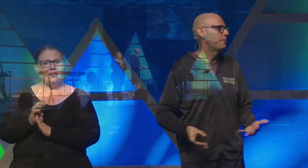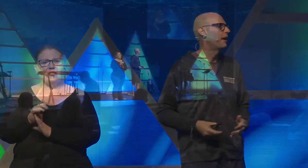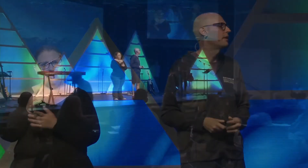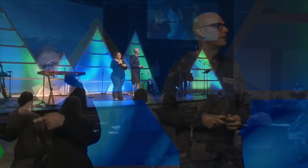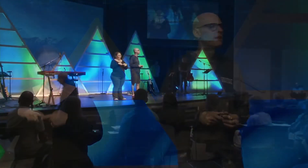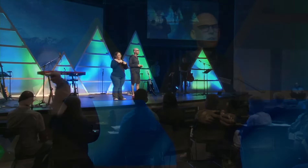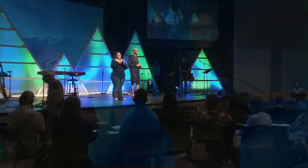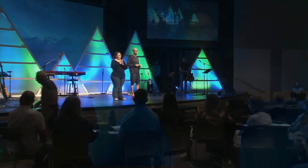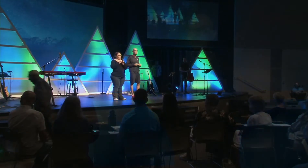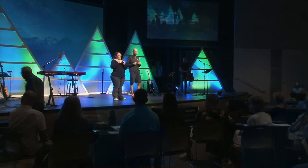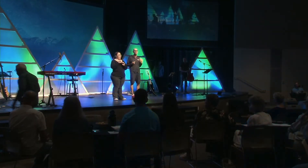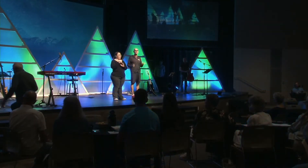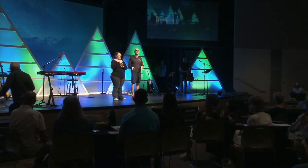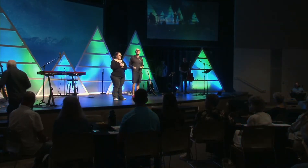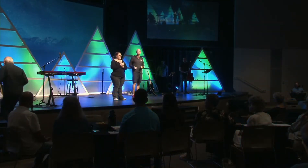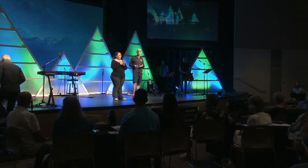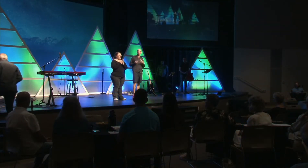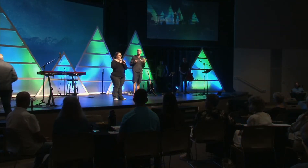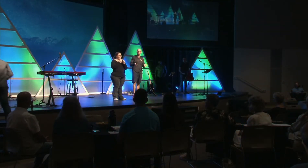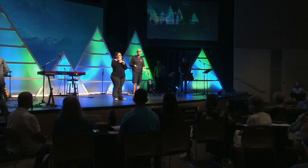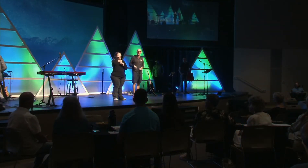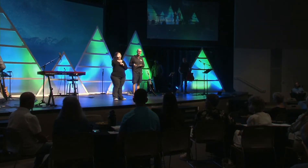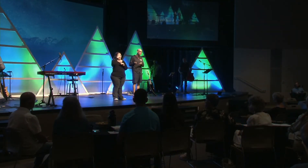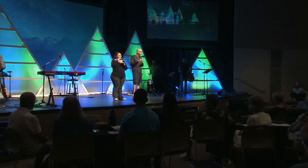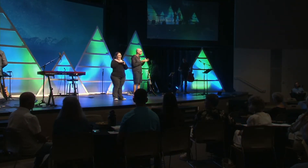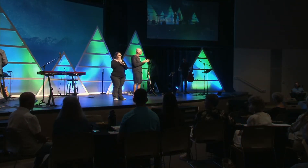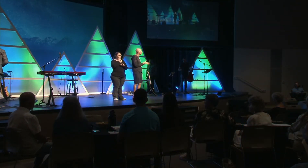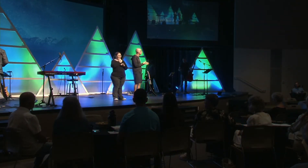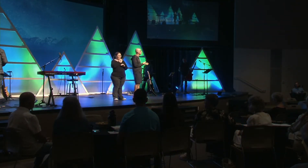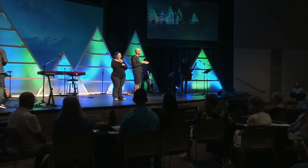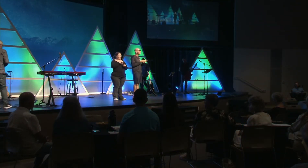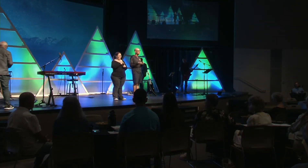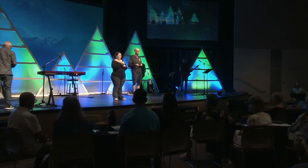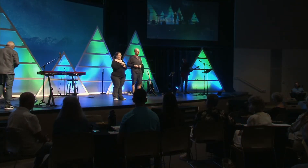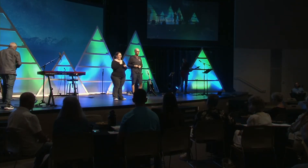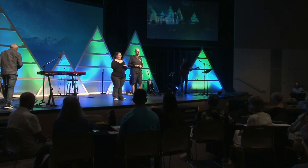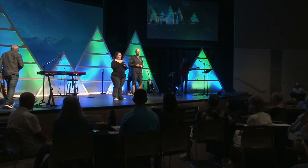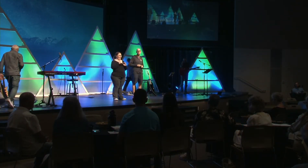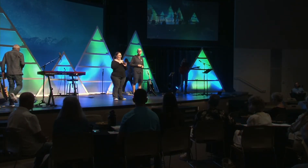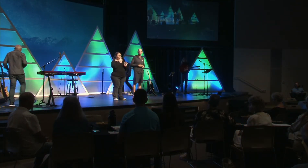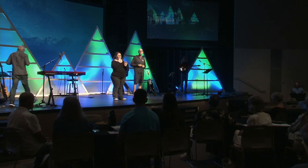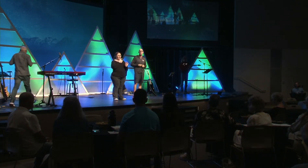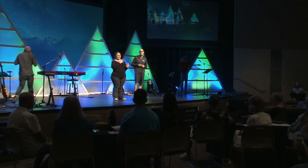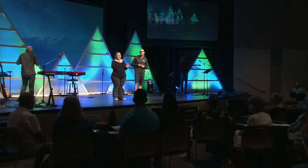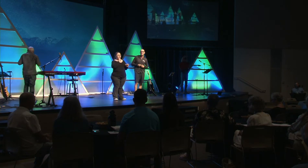pray about it. Pray about wisdom and how to handle it, how to turn the other way without creating a wound.